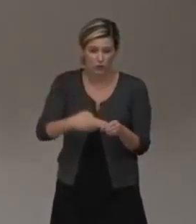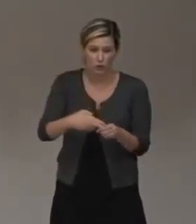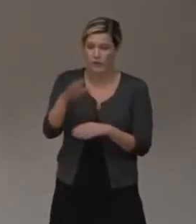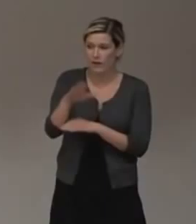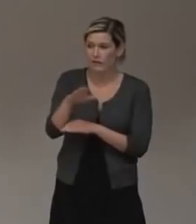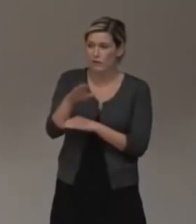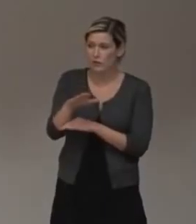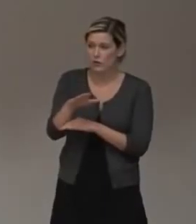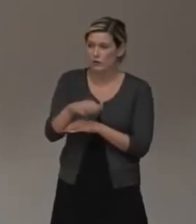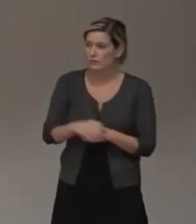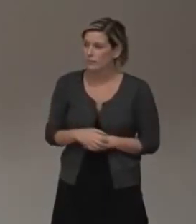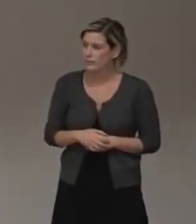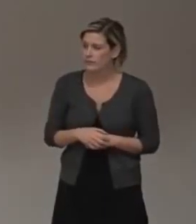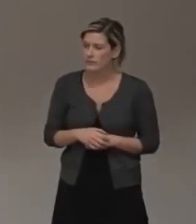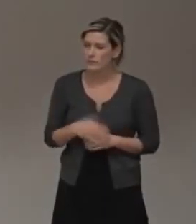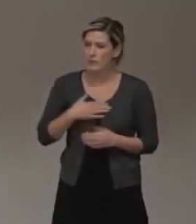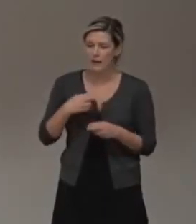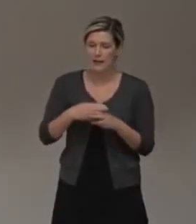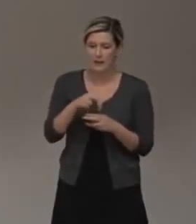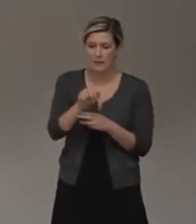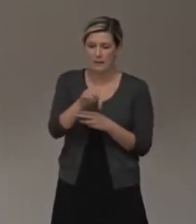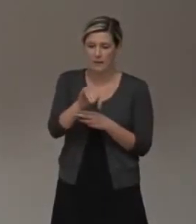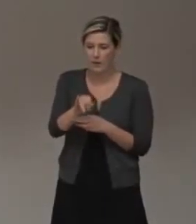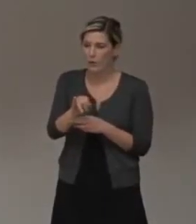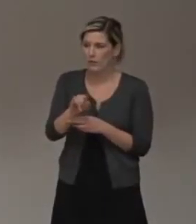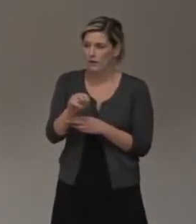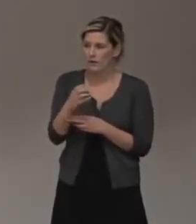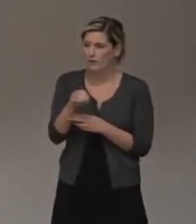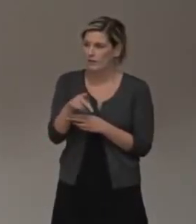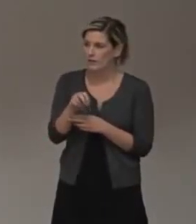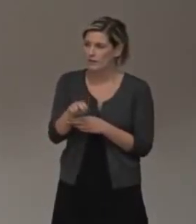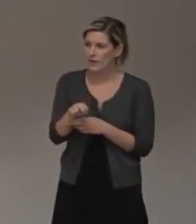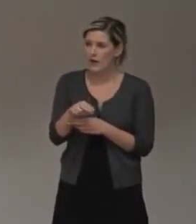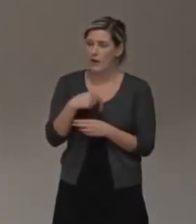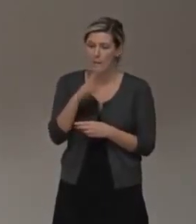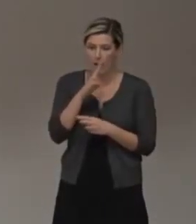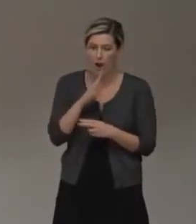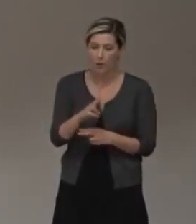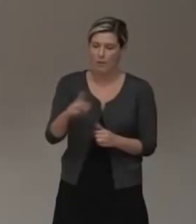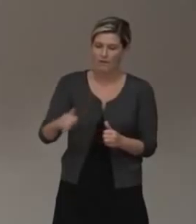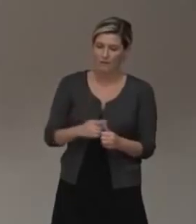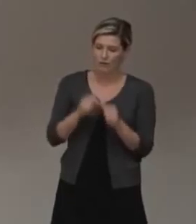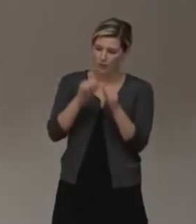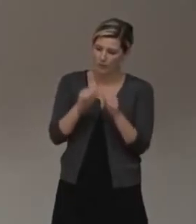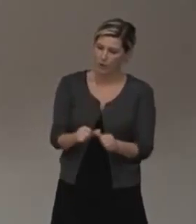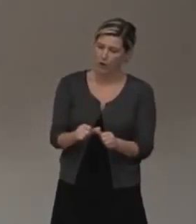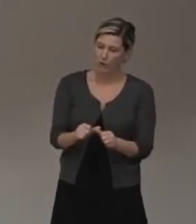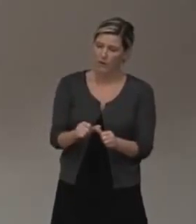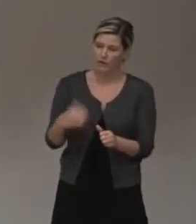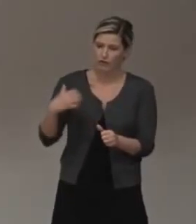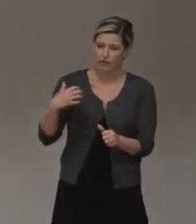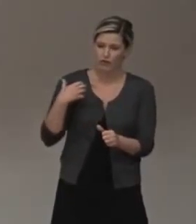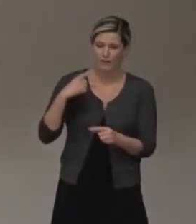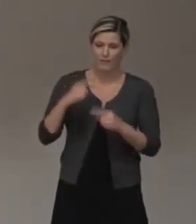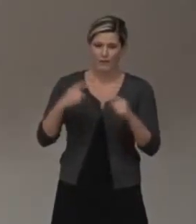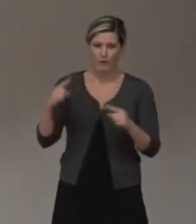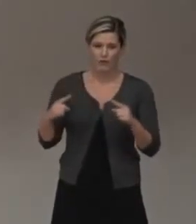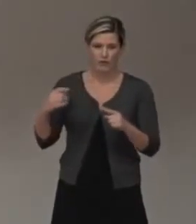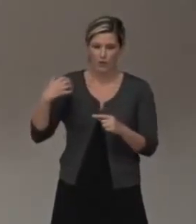afternoon, my name is Naomi Thompson, and I am honored to be the first permanent Chief Diversity Officer